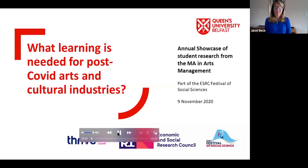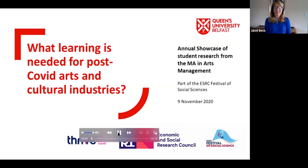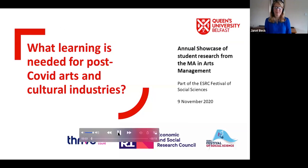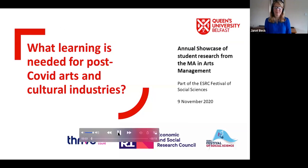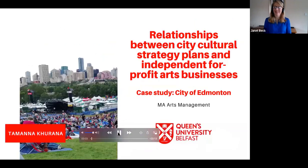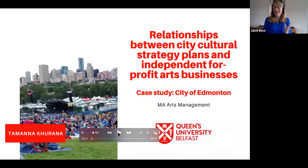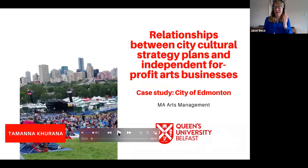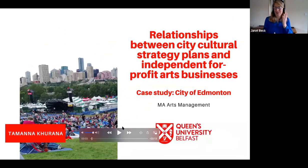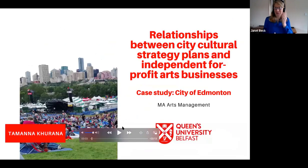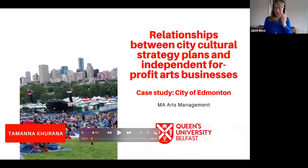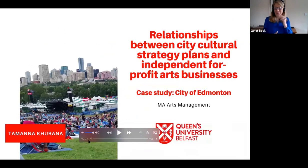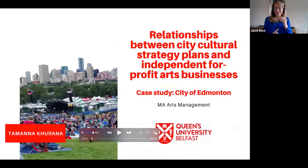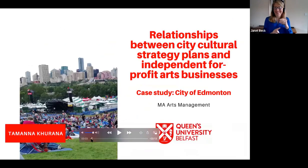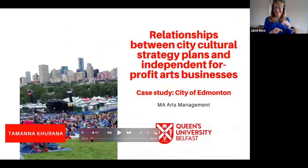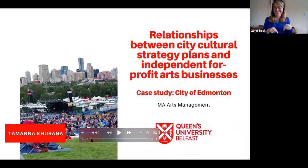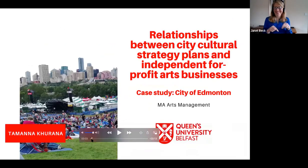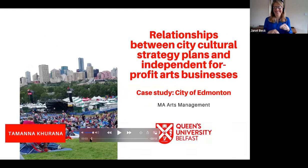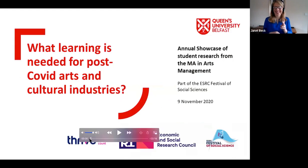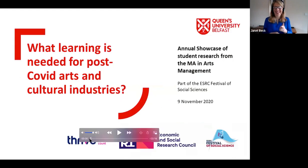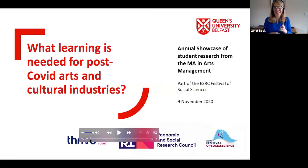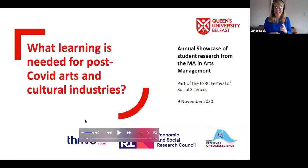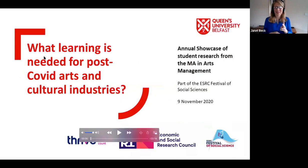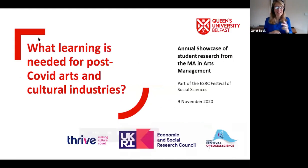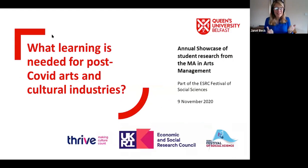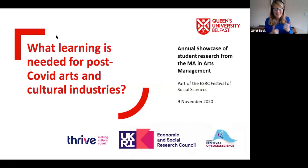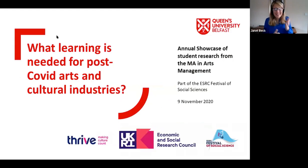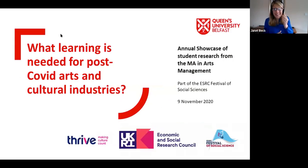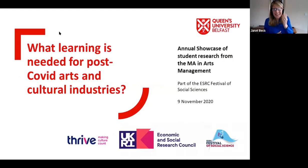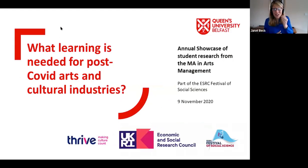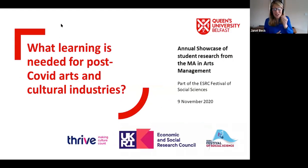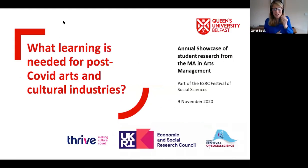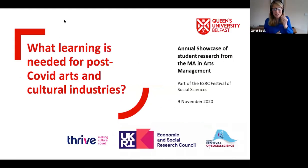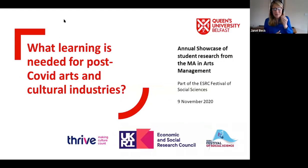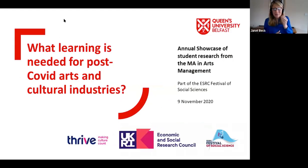I investigated the Can you hear that okay?